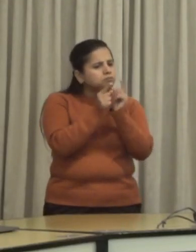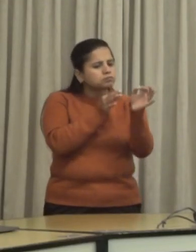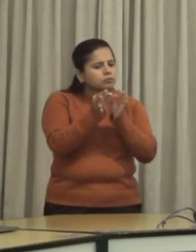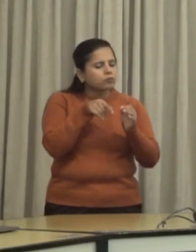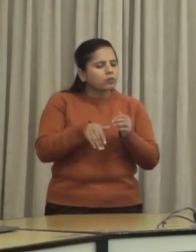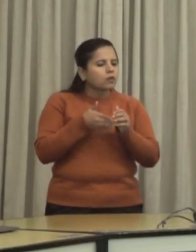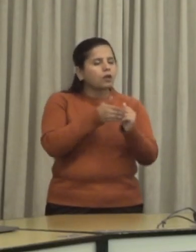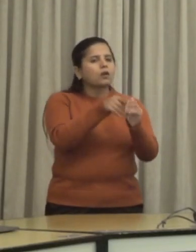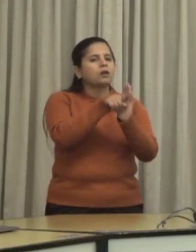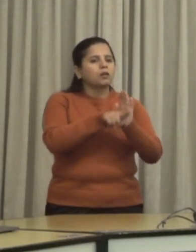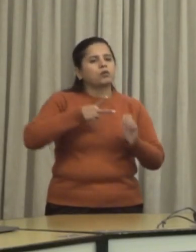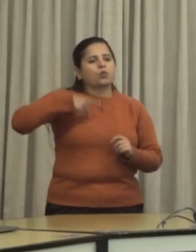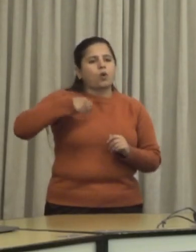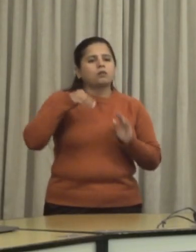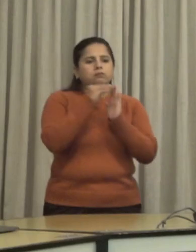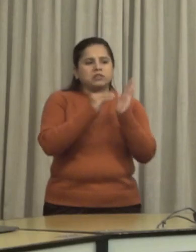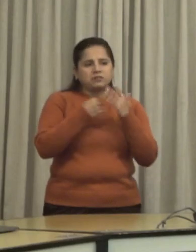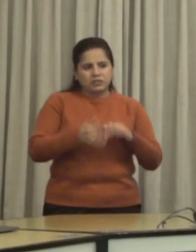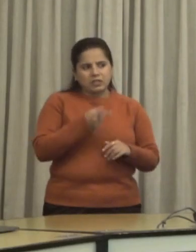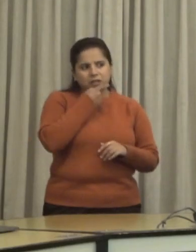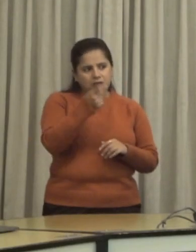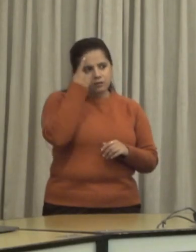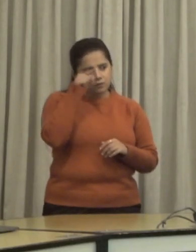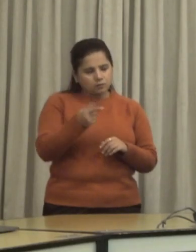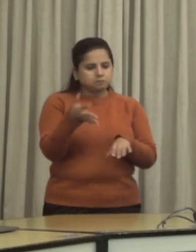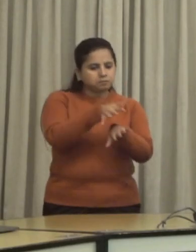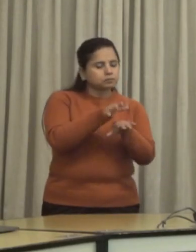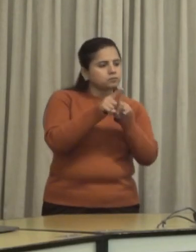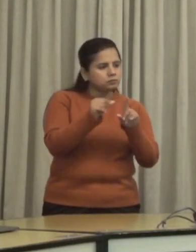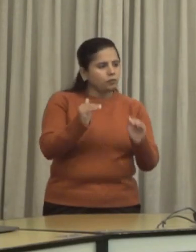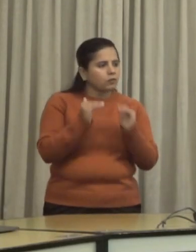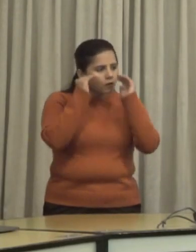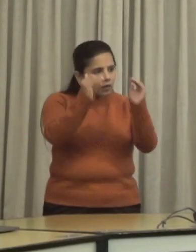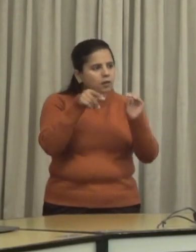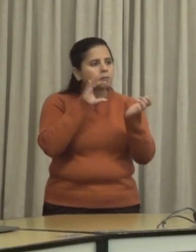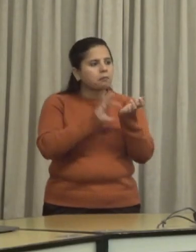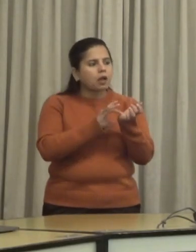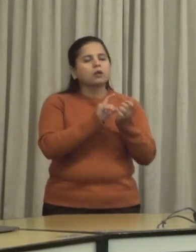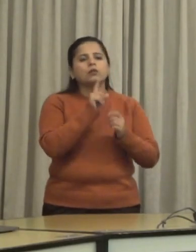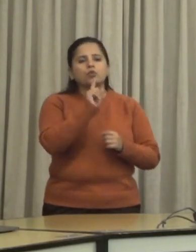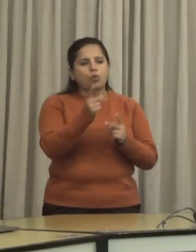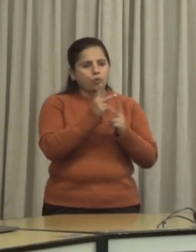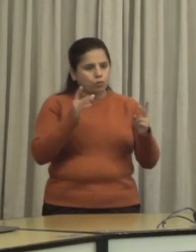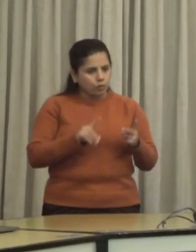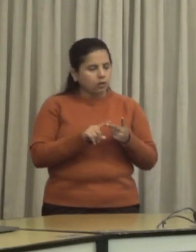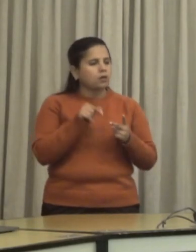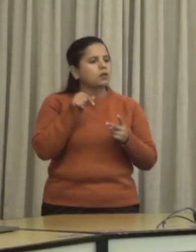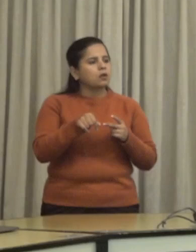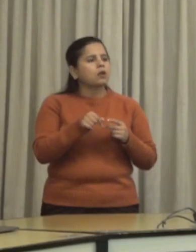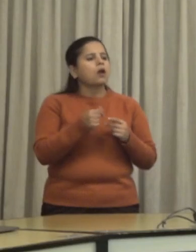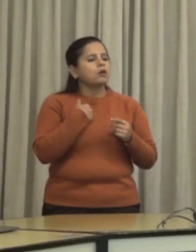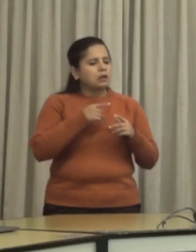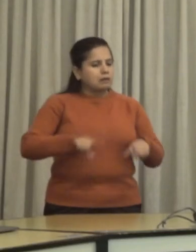the guidelines that the court laid down in this case for the implementation of advanced medical directives and the withholding or withdrawal